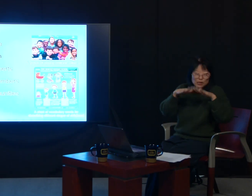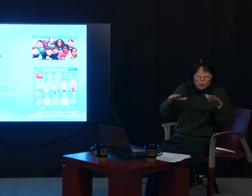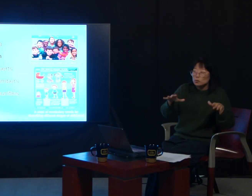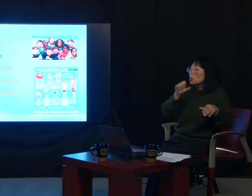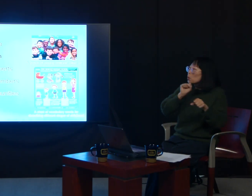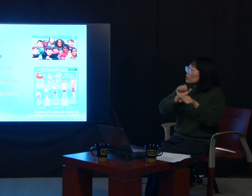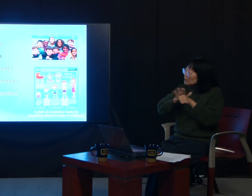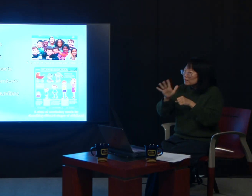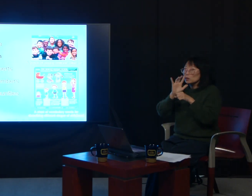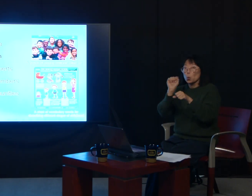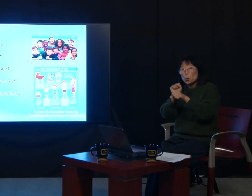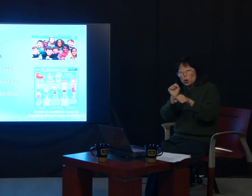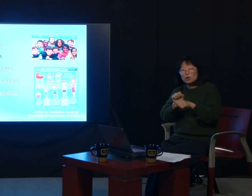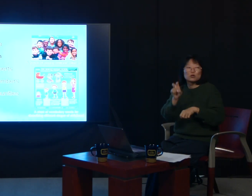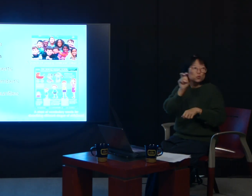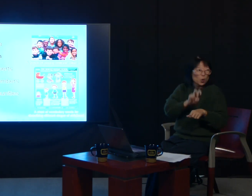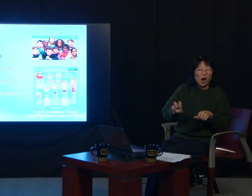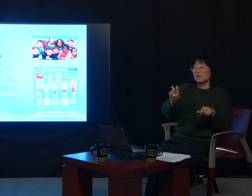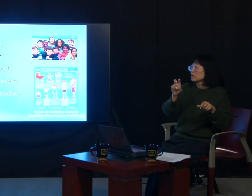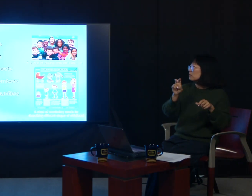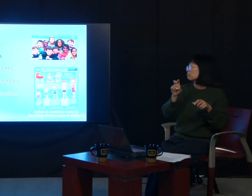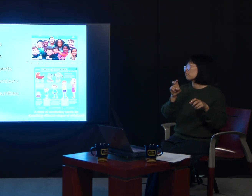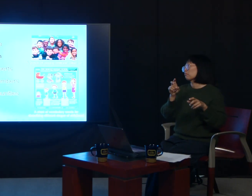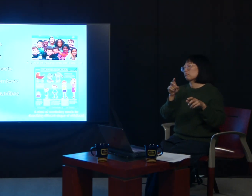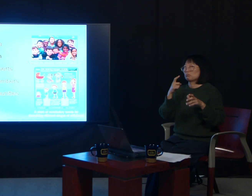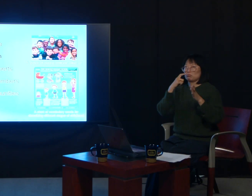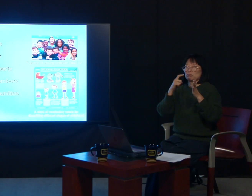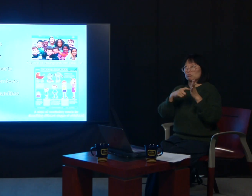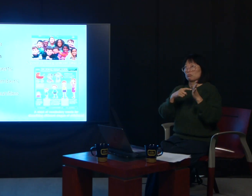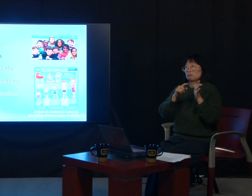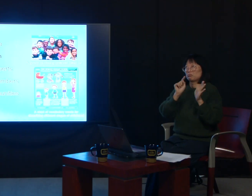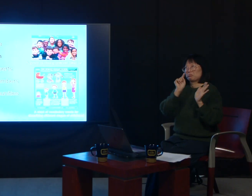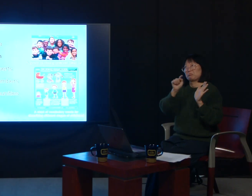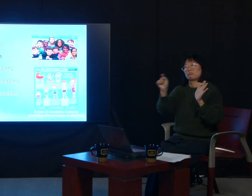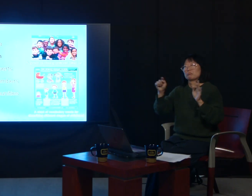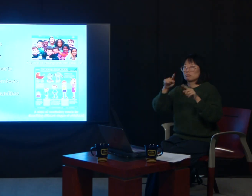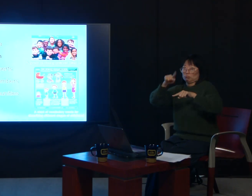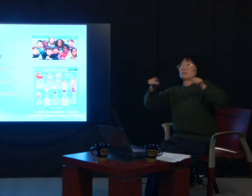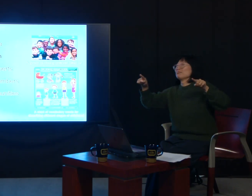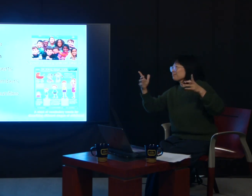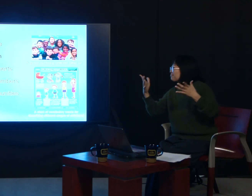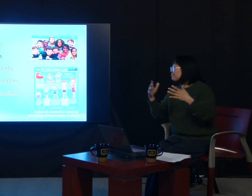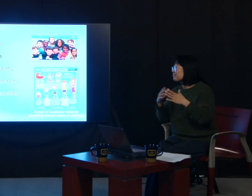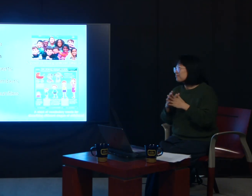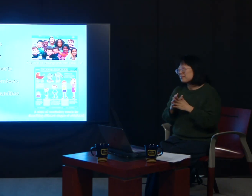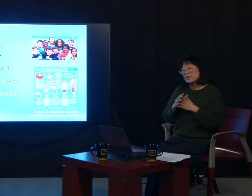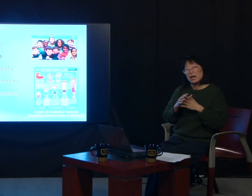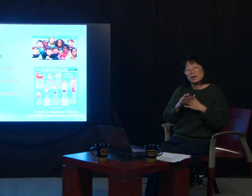old enough to work, travel? And you can notice in different societies there are variations.